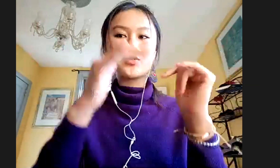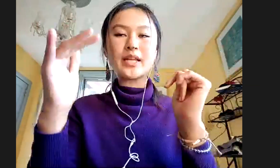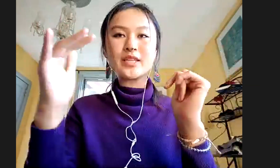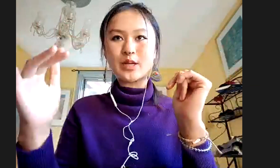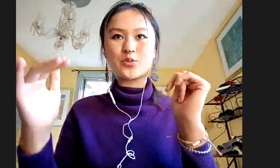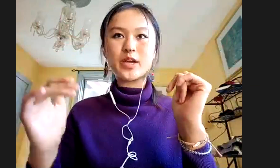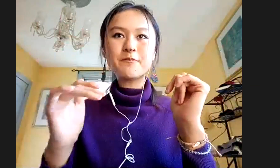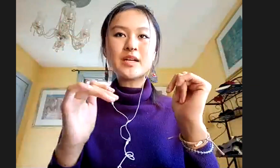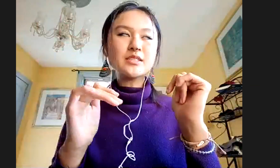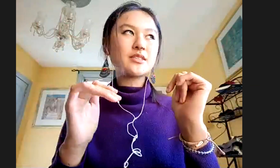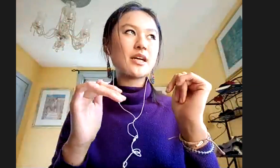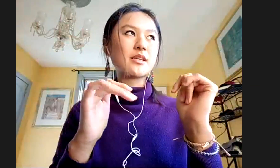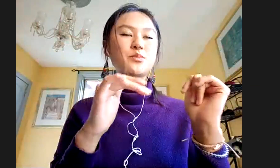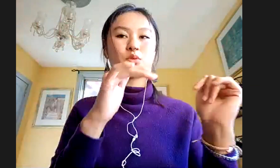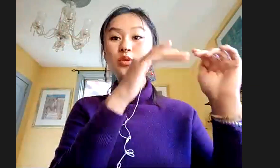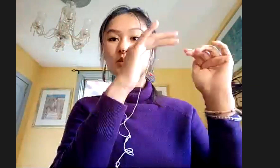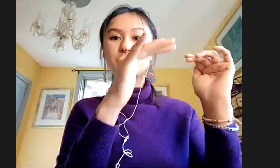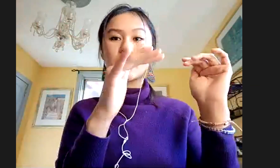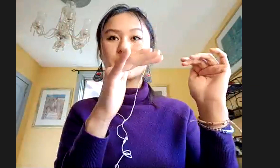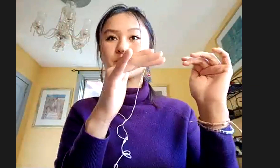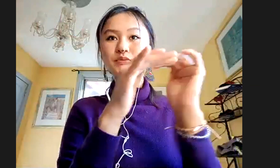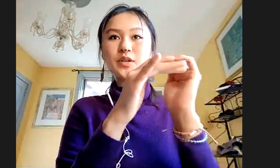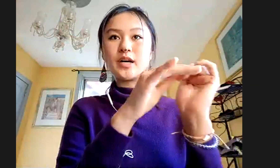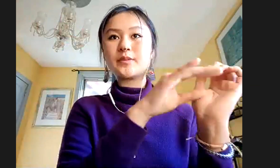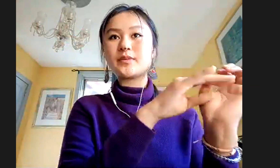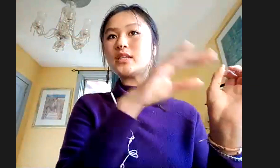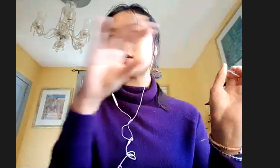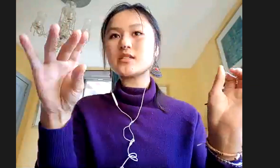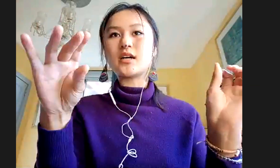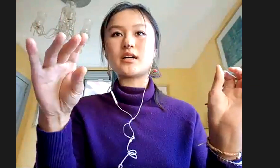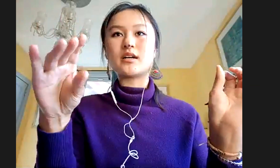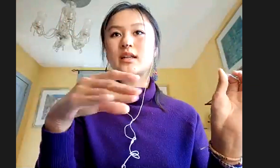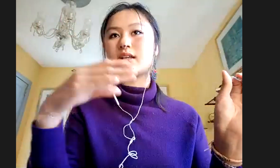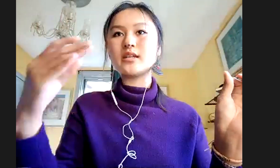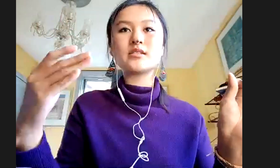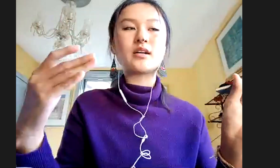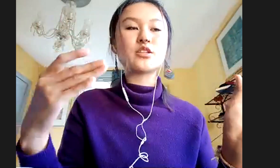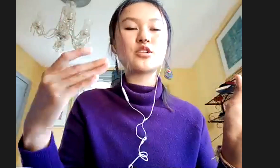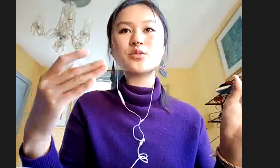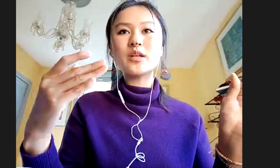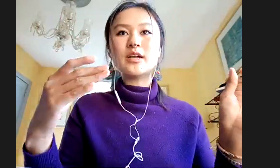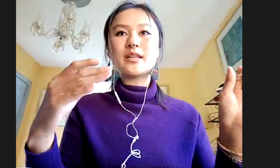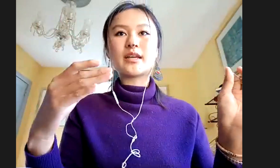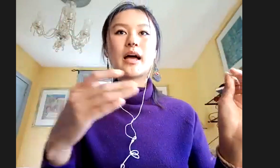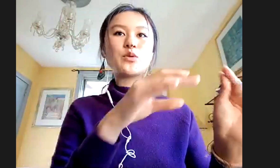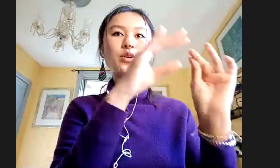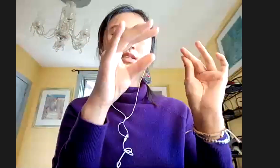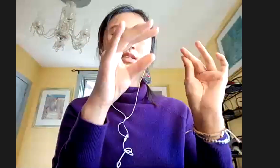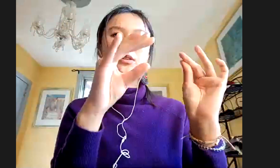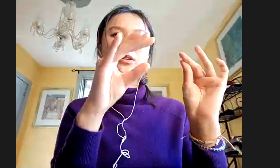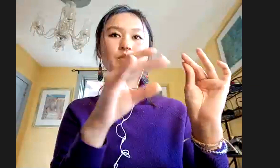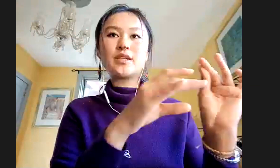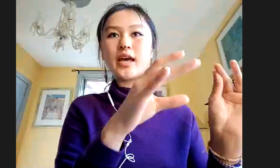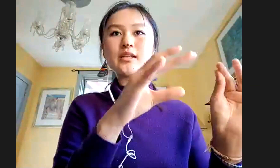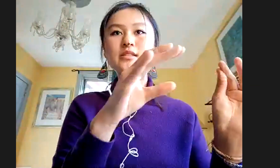more fine-grained way, such as employing multiple channels for each cue, like having one